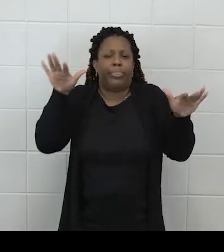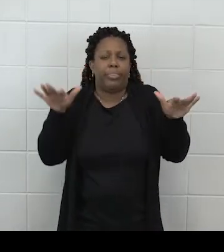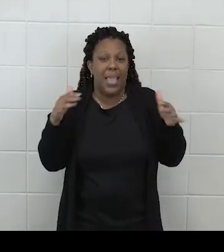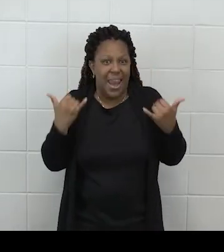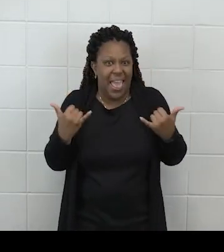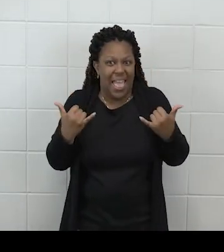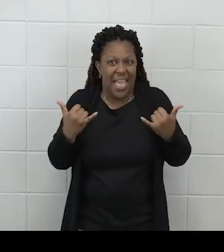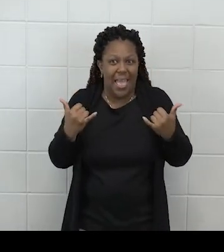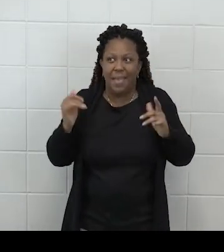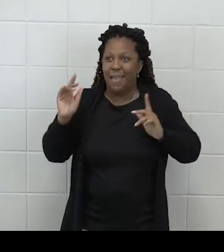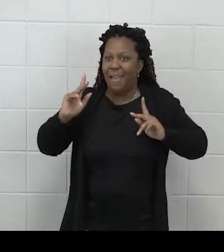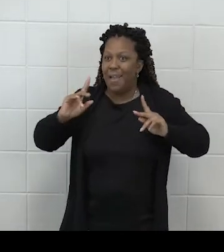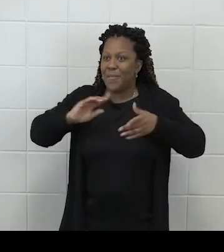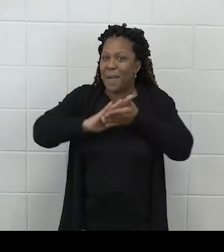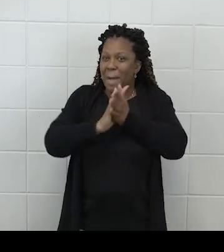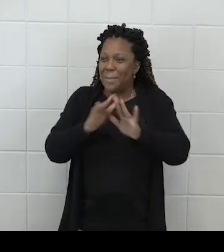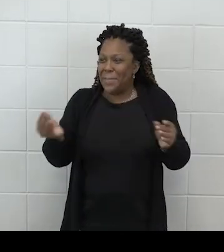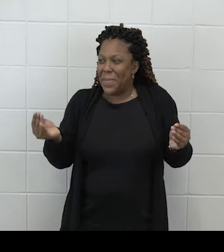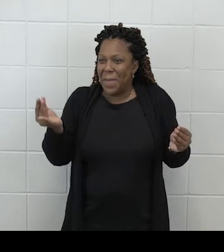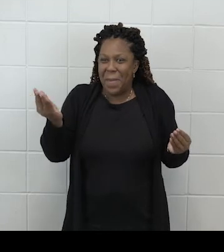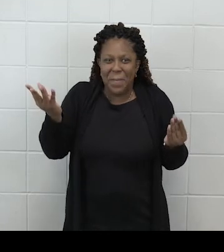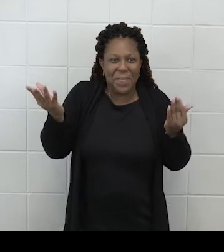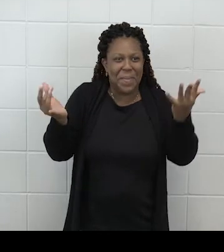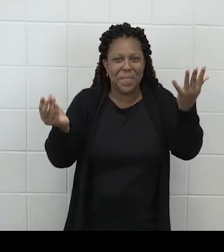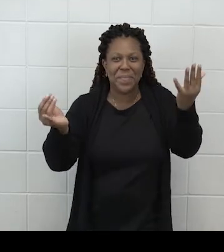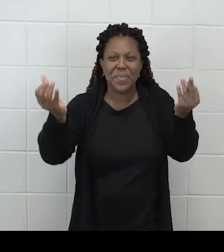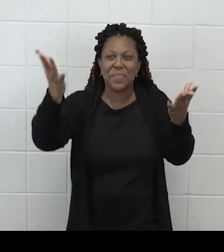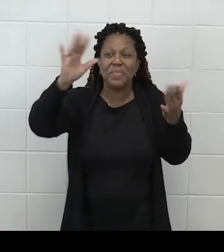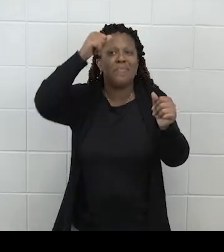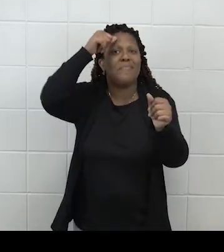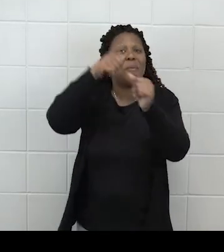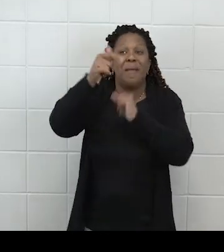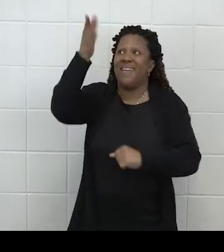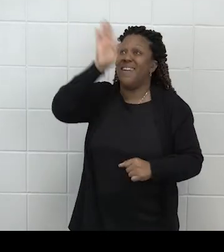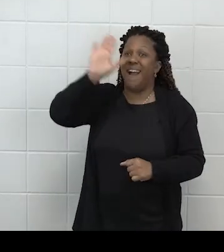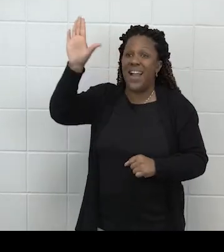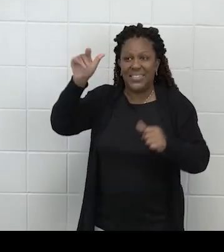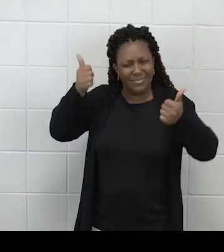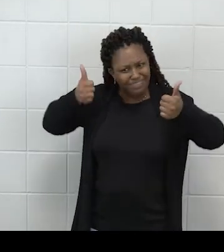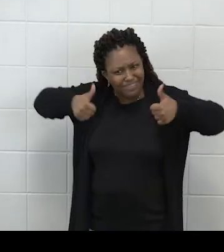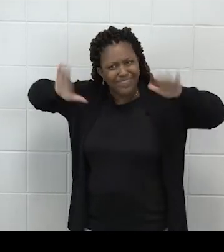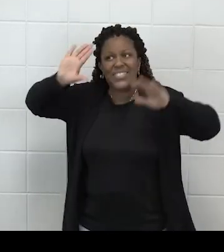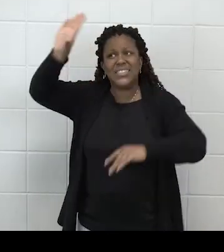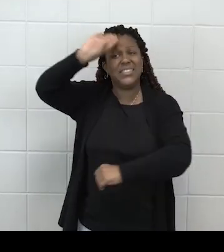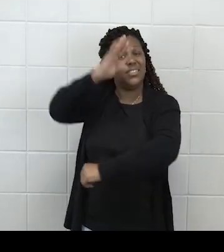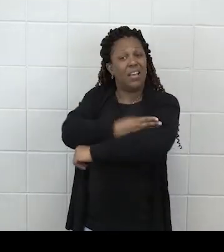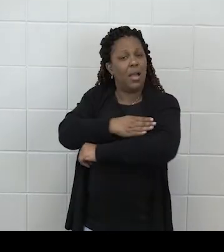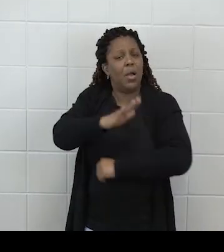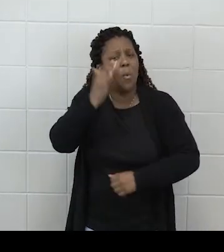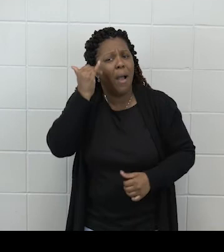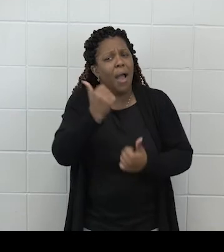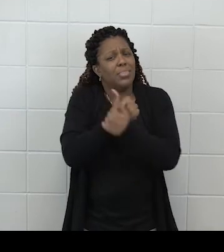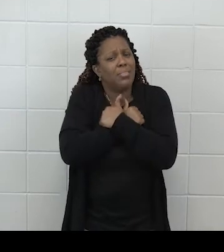time for us to remember that God so loved the world that he gave his only son, that whoever believes in him shall not perish, but have